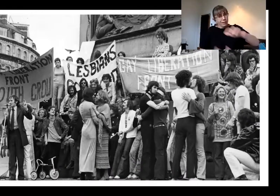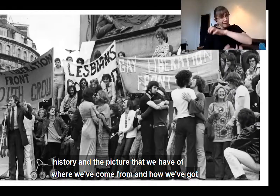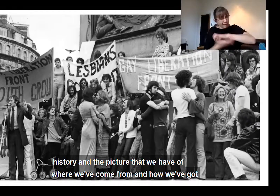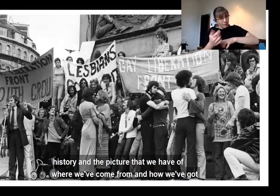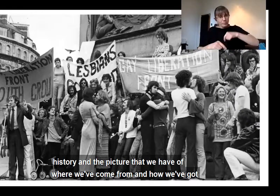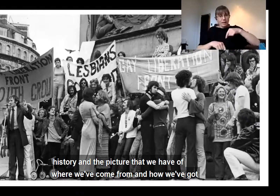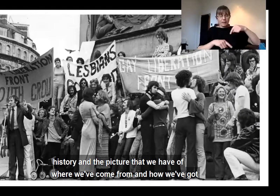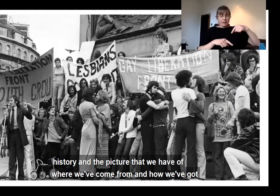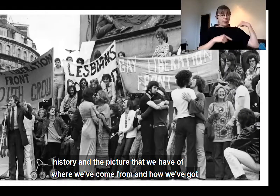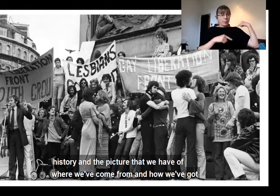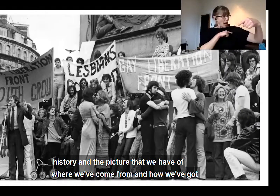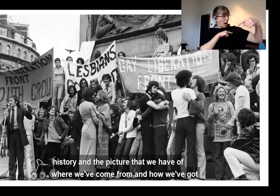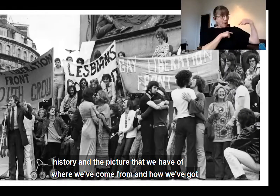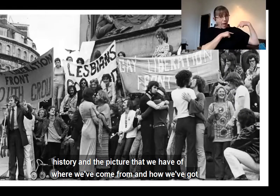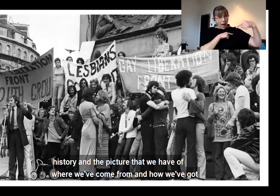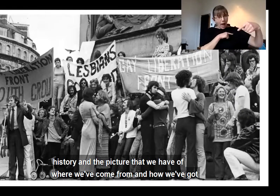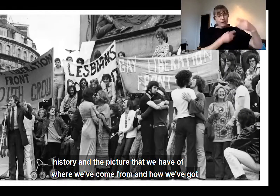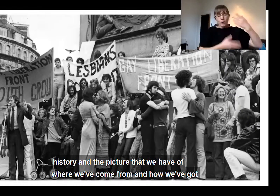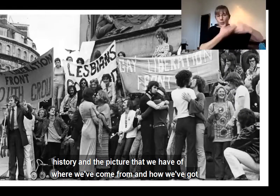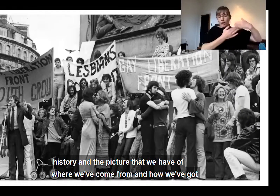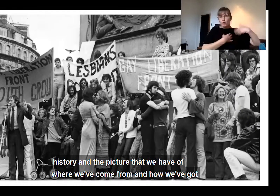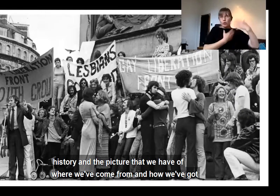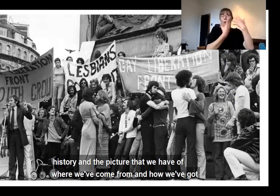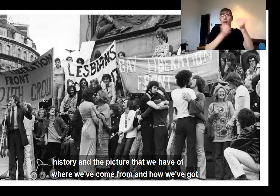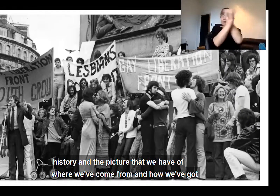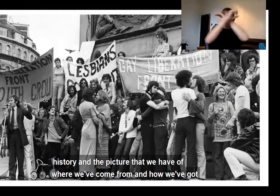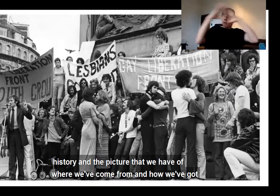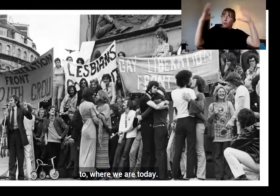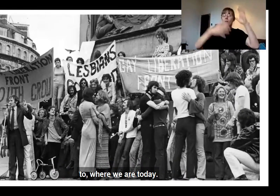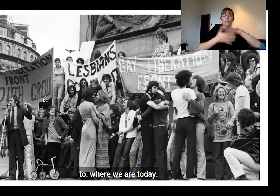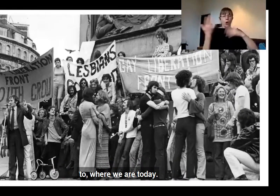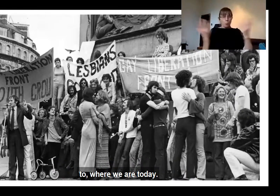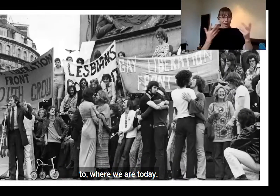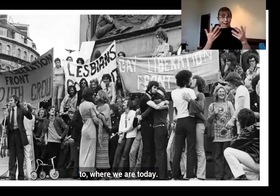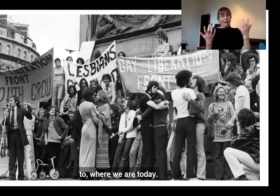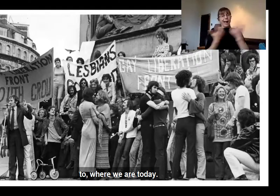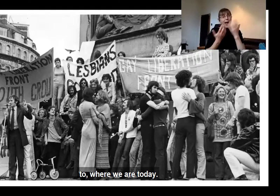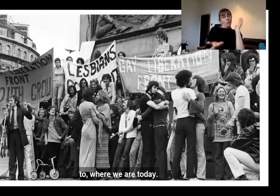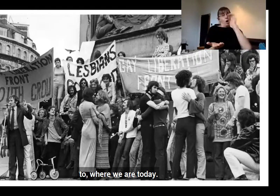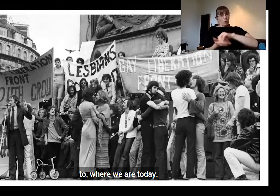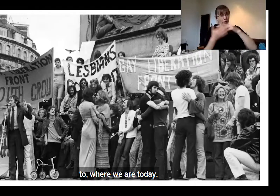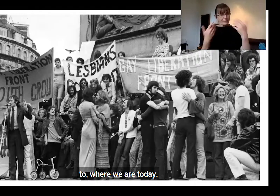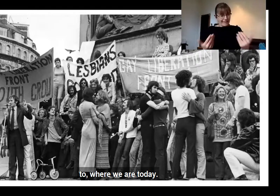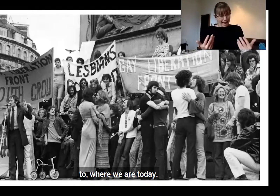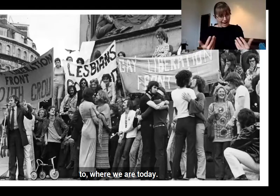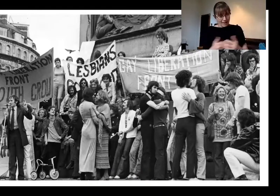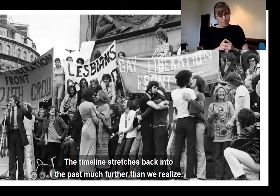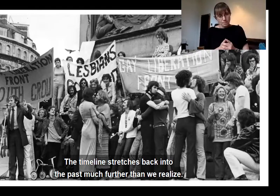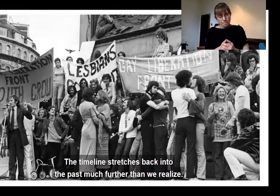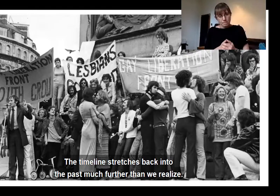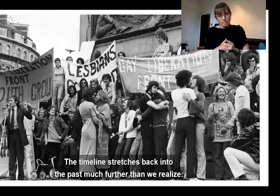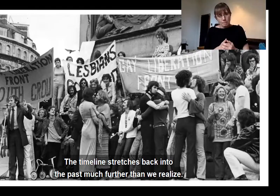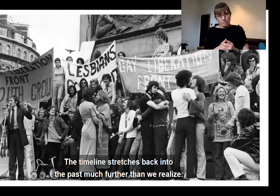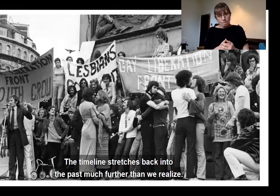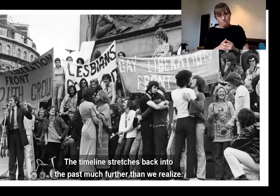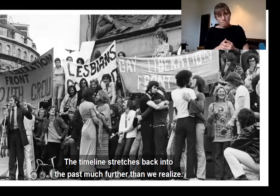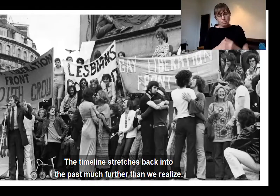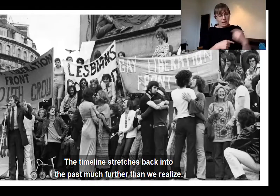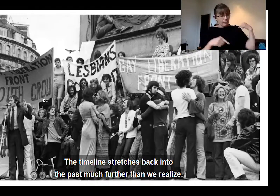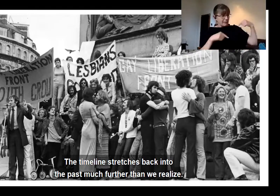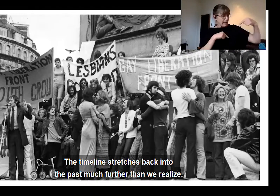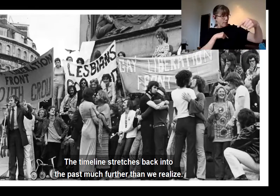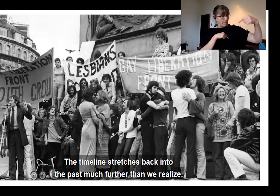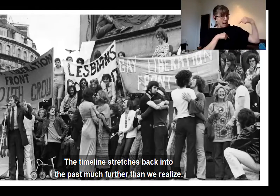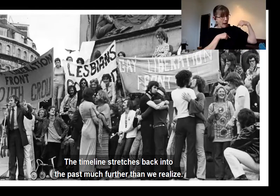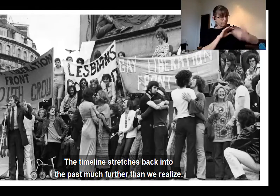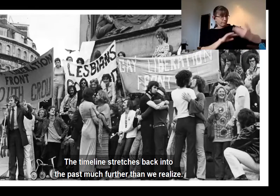timeline and the history and the picture that we have of where we've come from and how we've got to where we are today. The timeline stretches